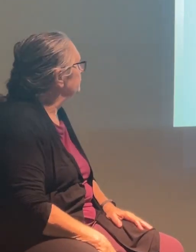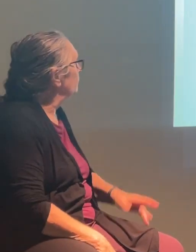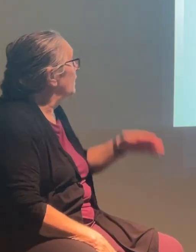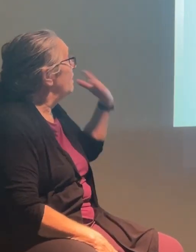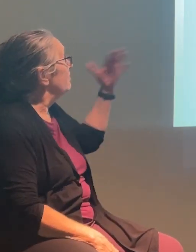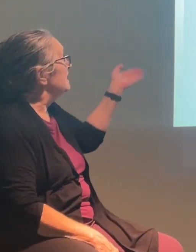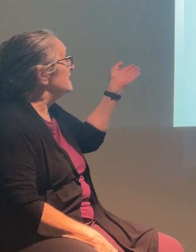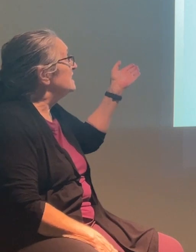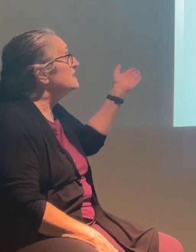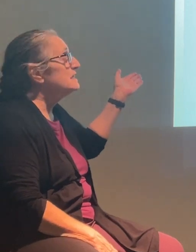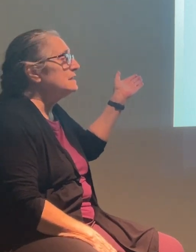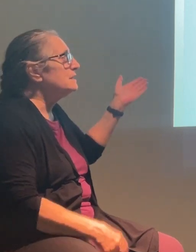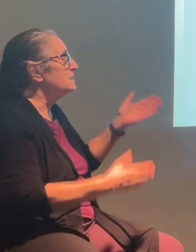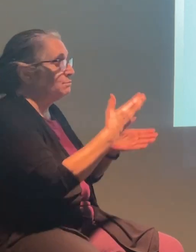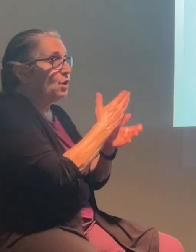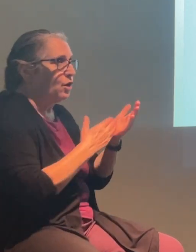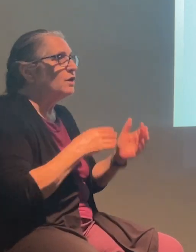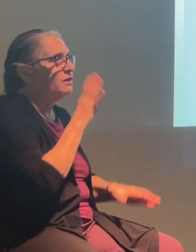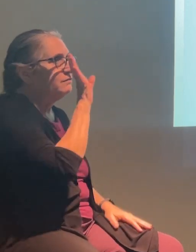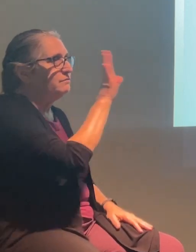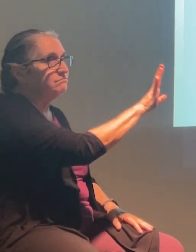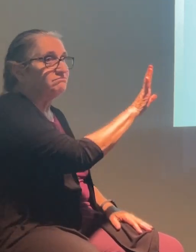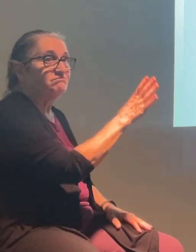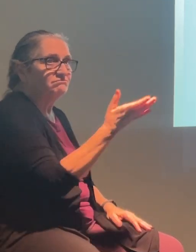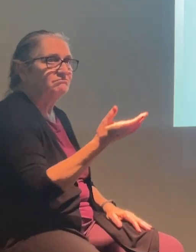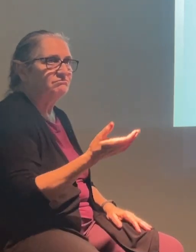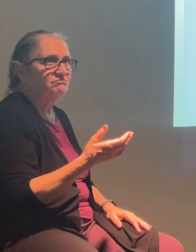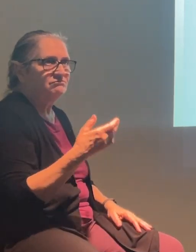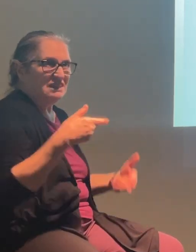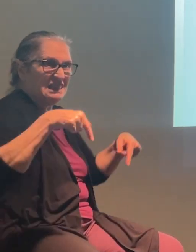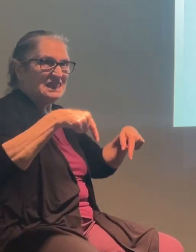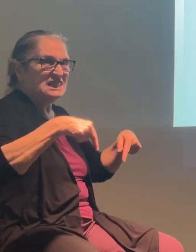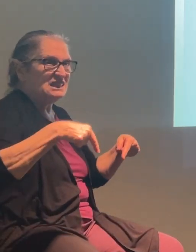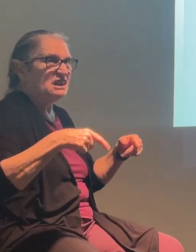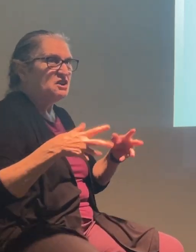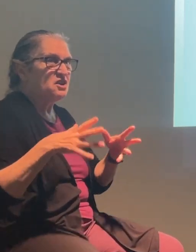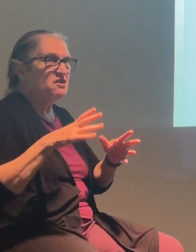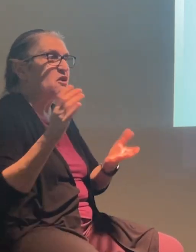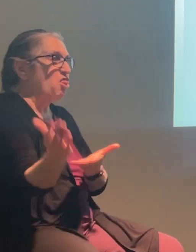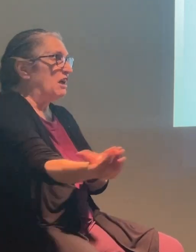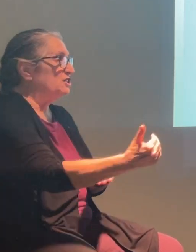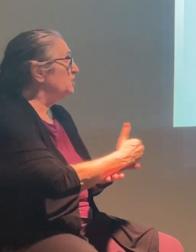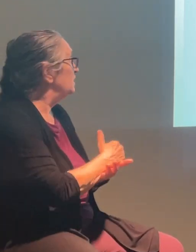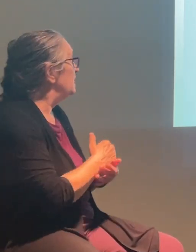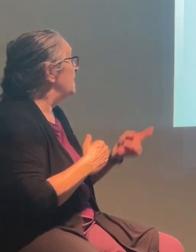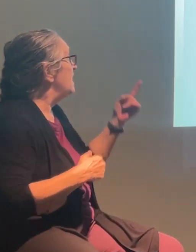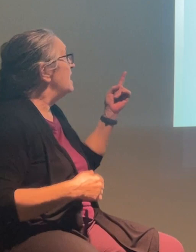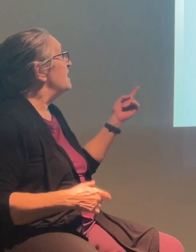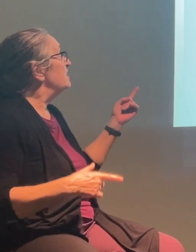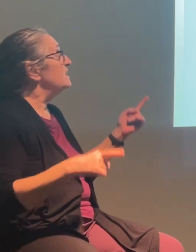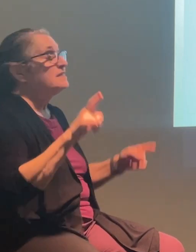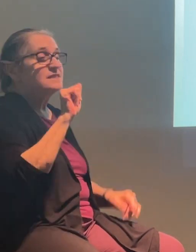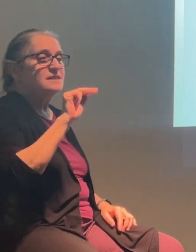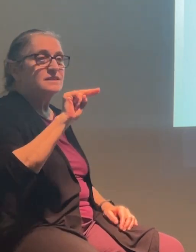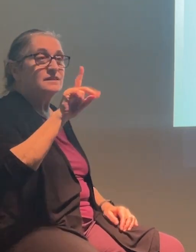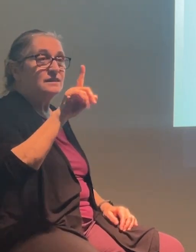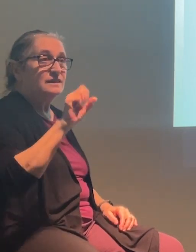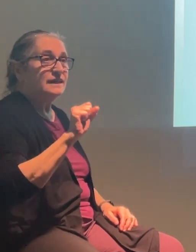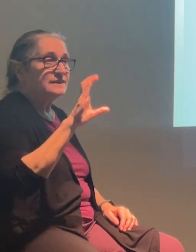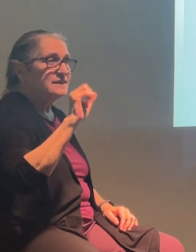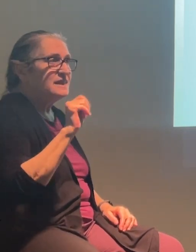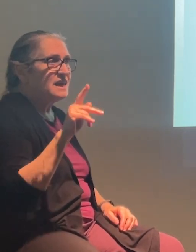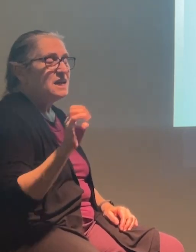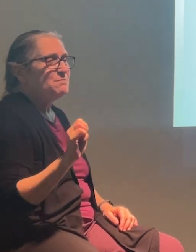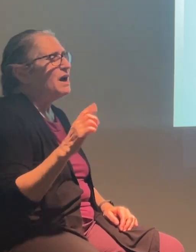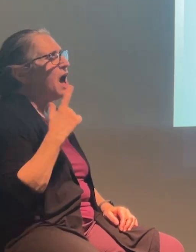This is part of their collection. Again, so this landscape must have taken at least an